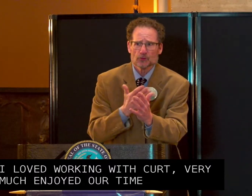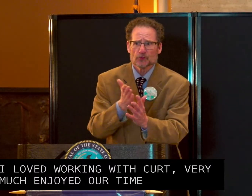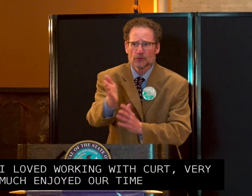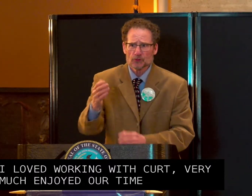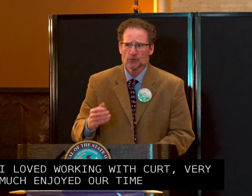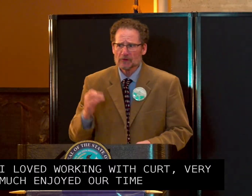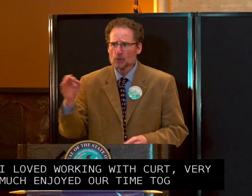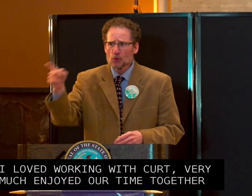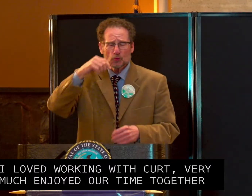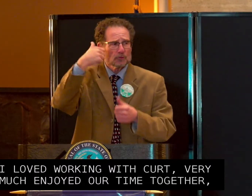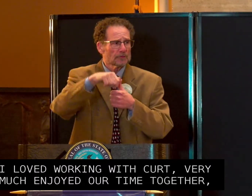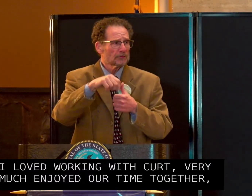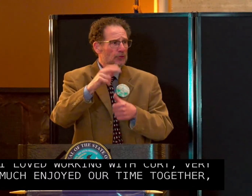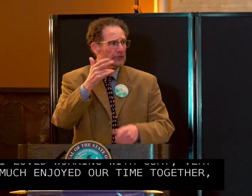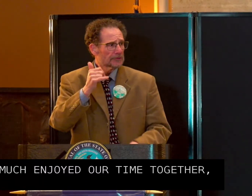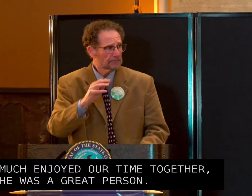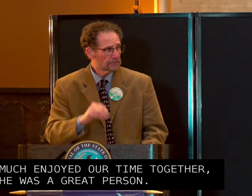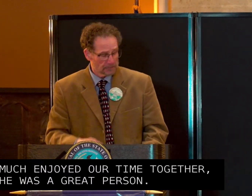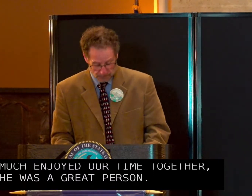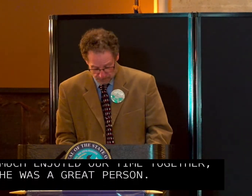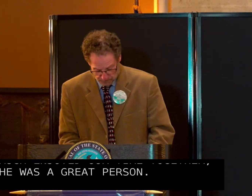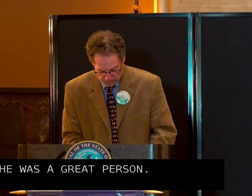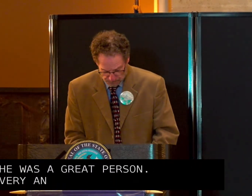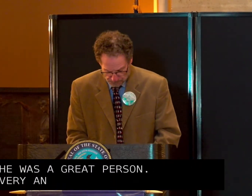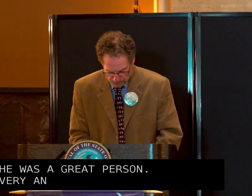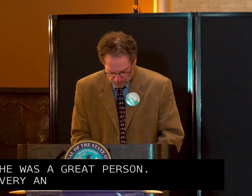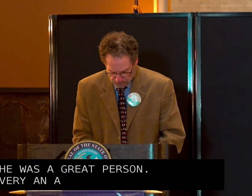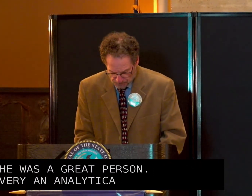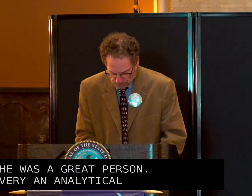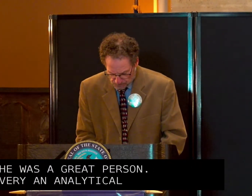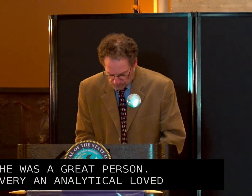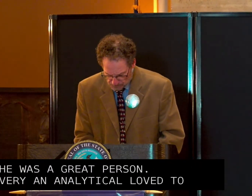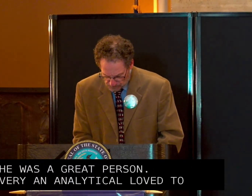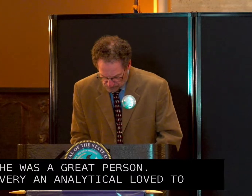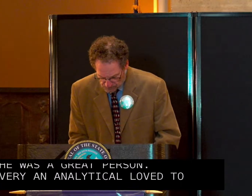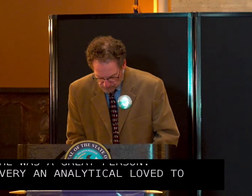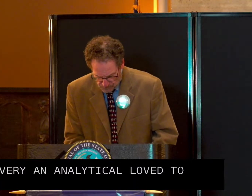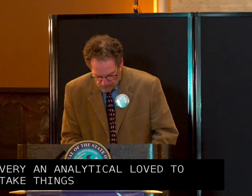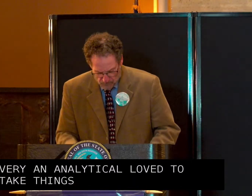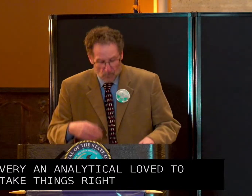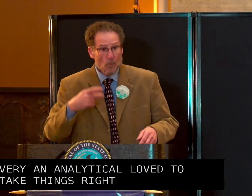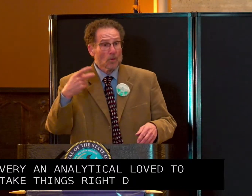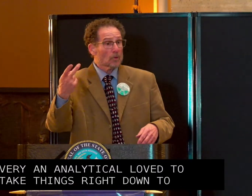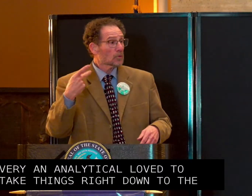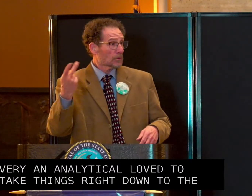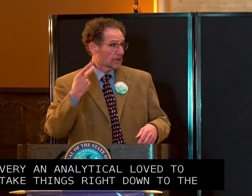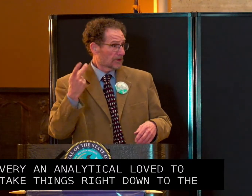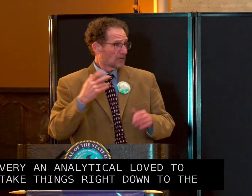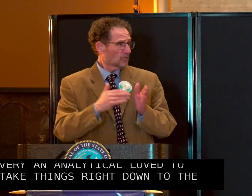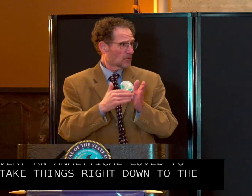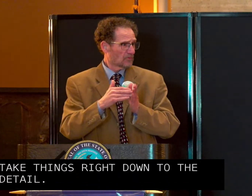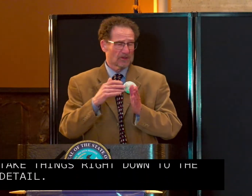very analytical, loved to take things right down to the detail. If you know him, you know.